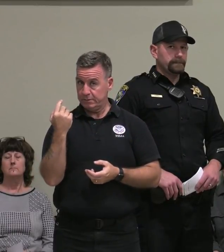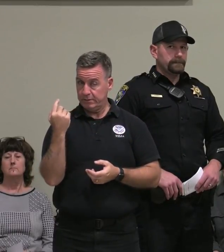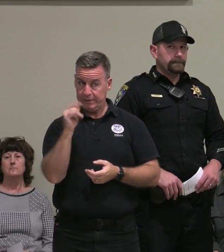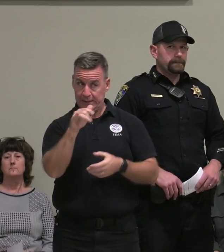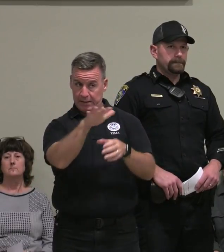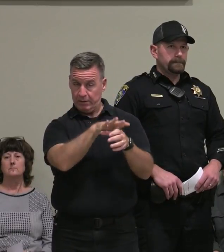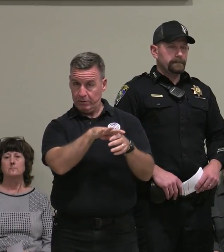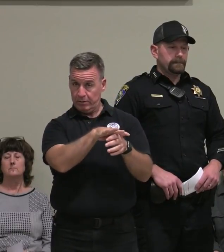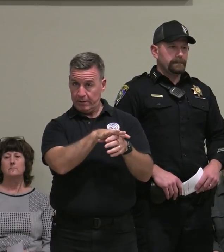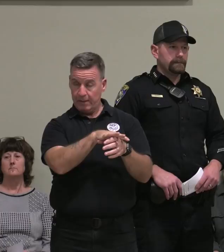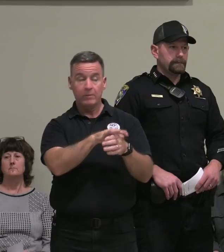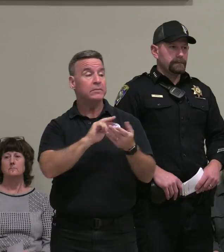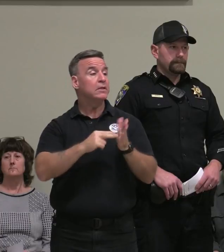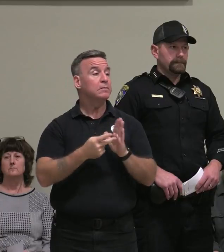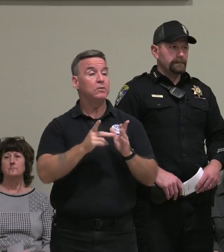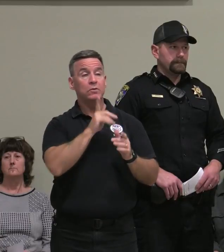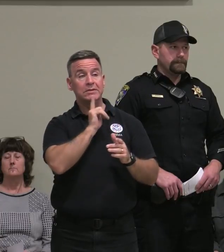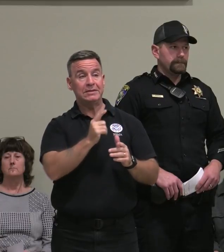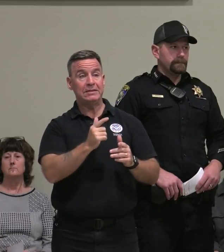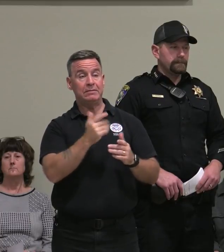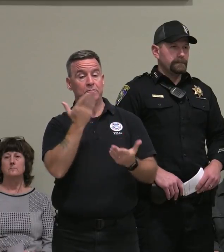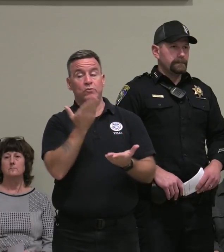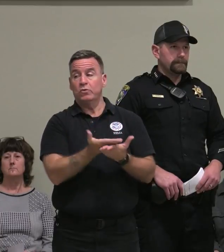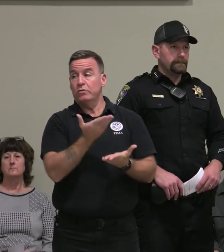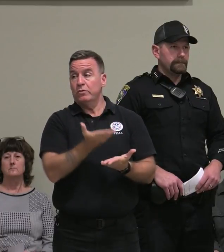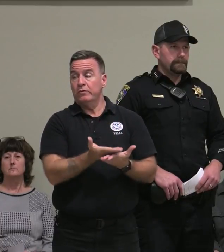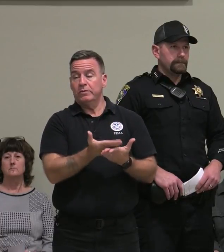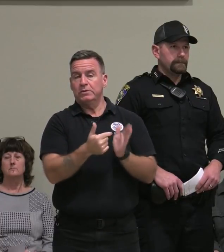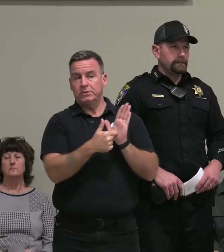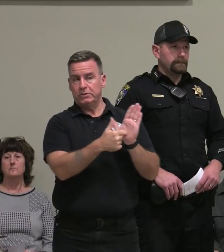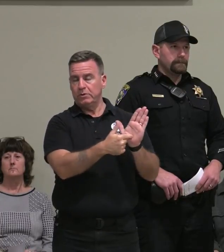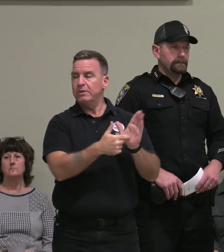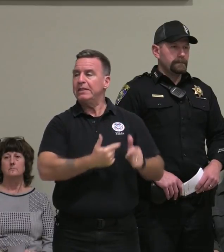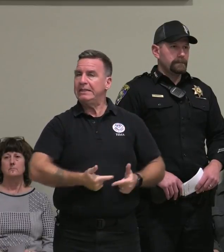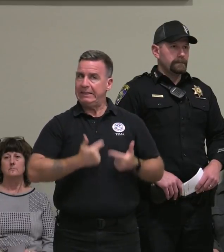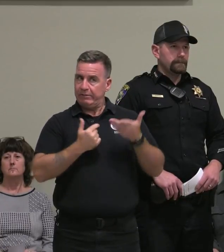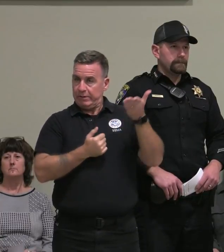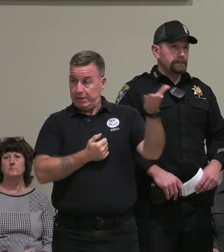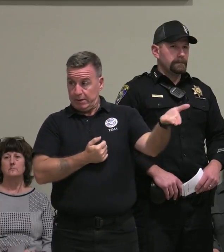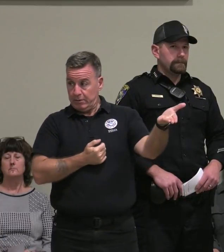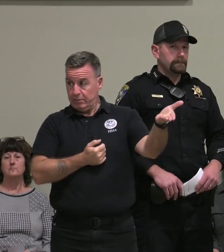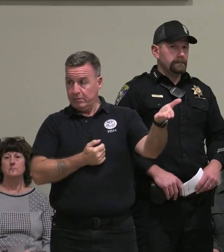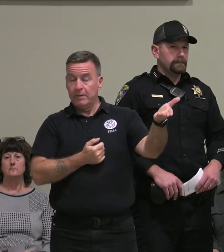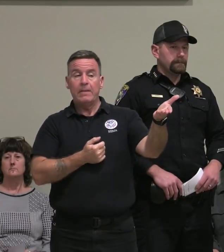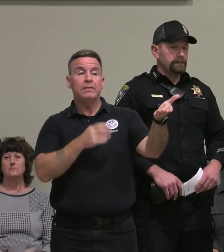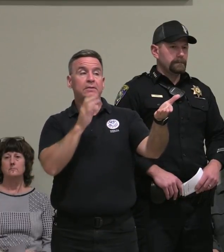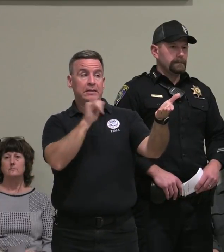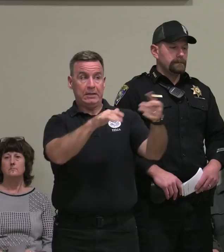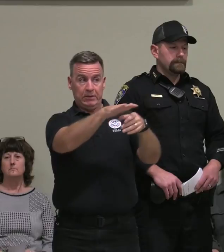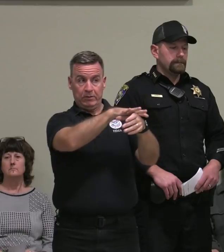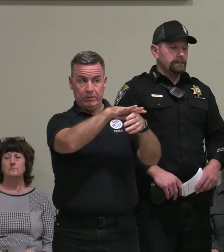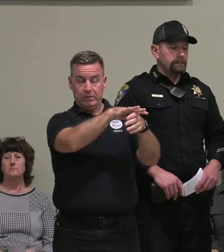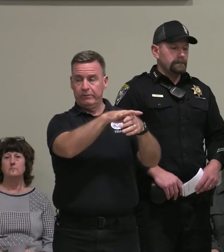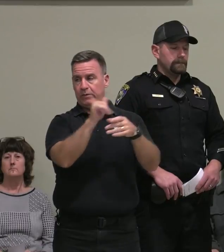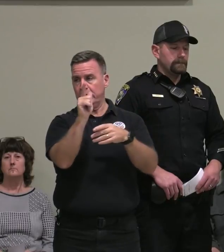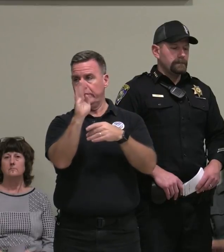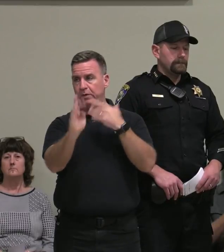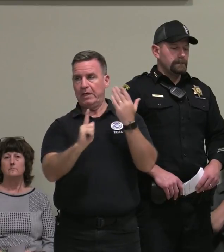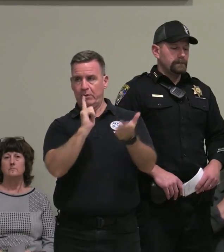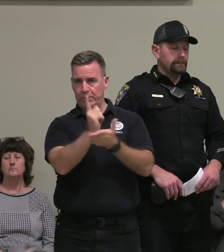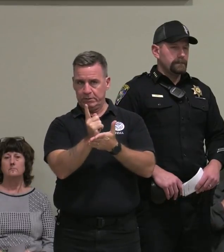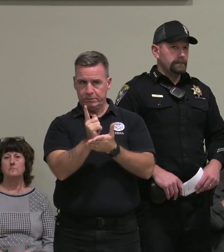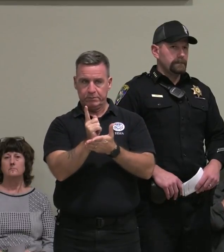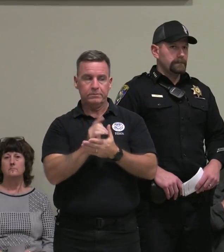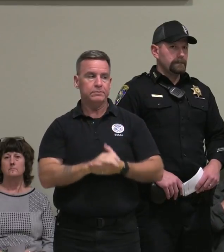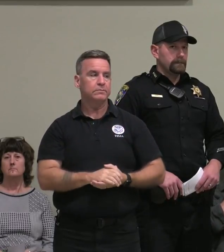of that area. And what we mean by residents are people who have proof to show that they live there in that particular area for a 24-hour